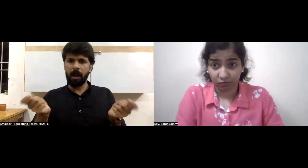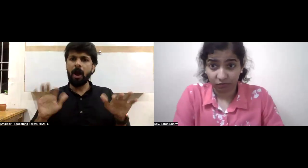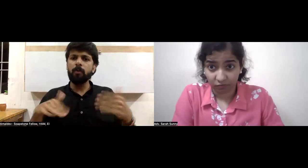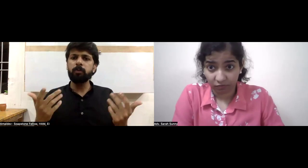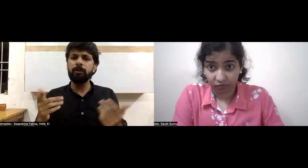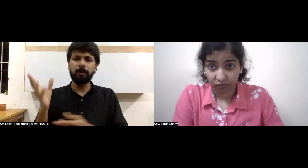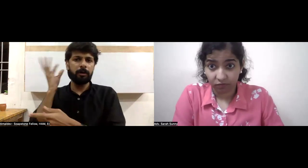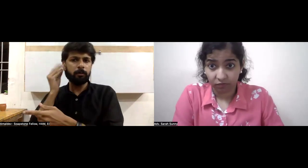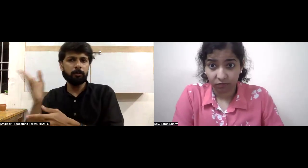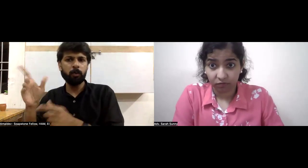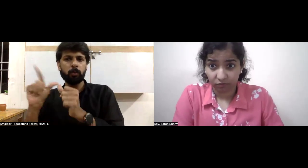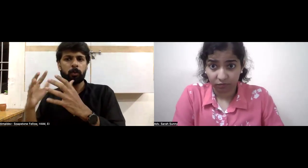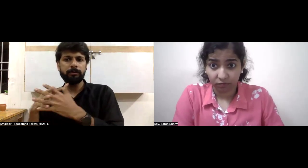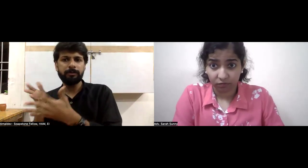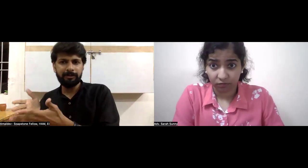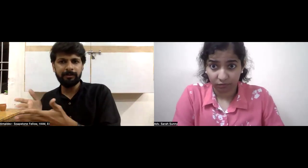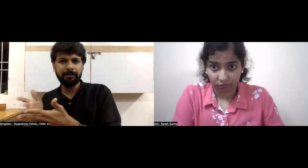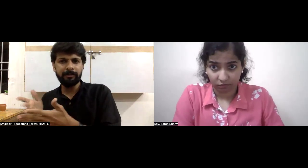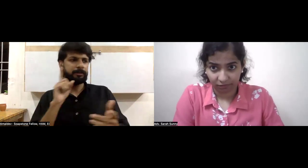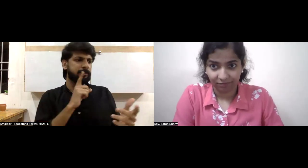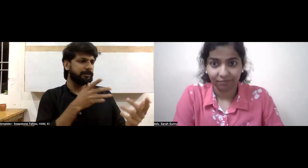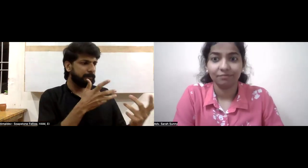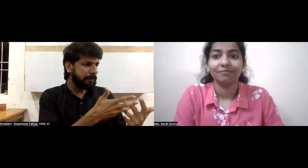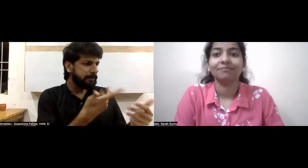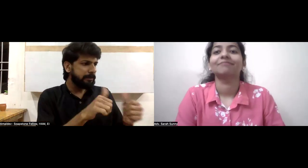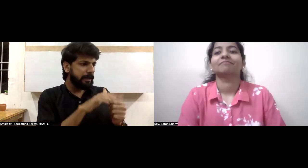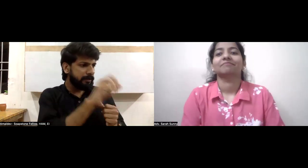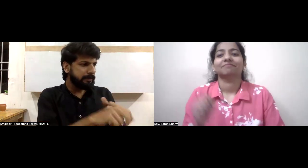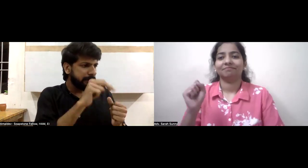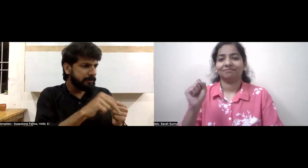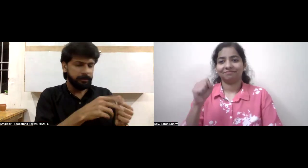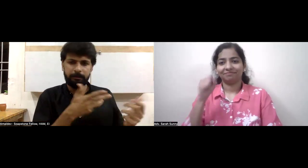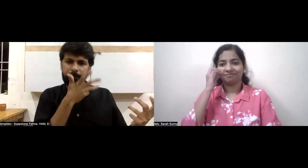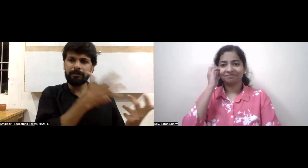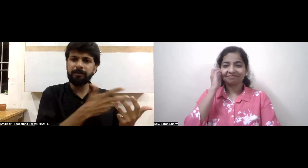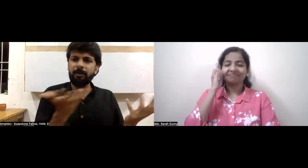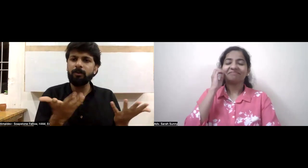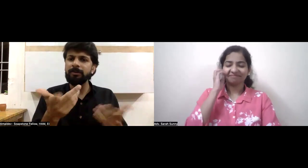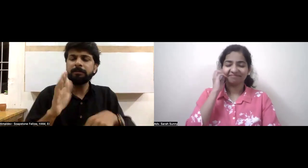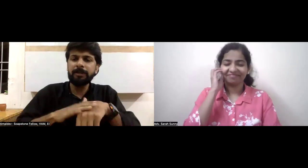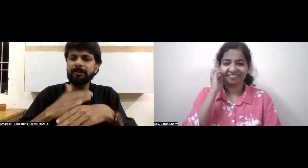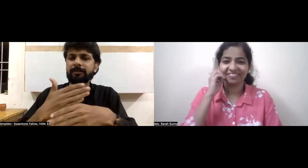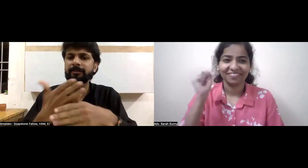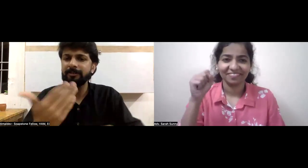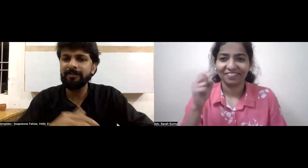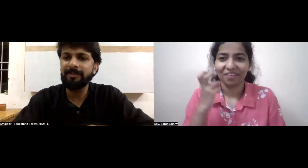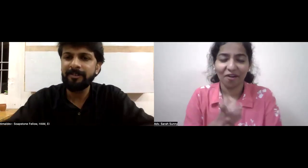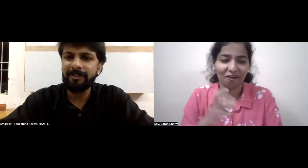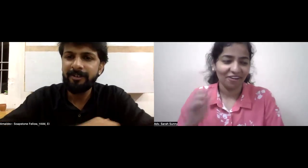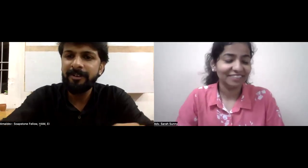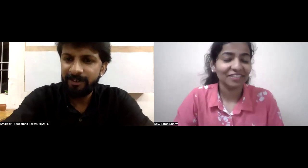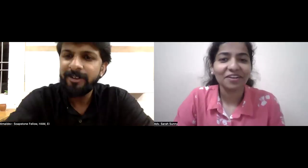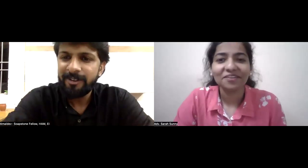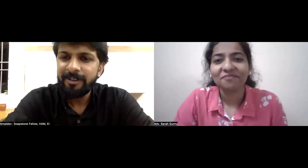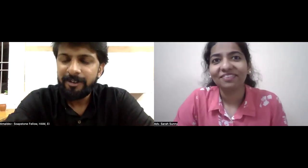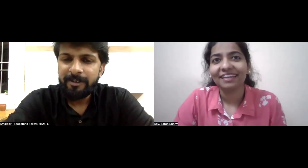you being a deaf lawyer in amidst hearing lawyers?